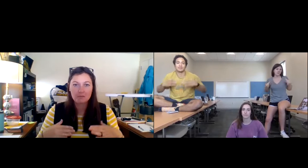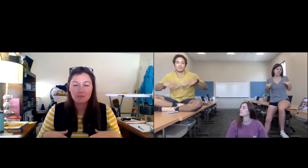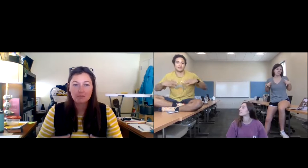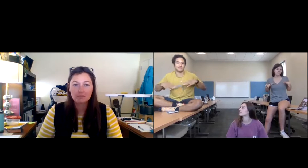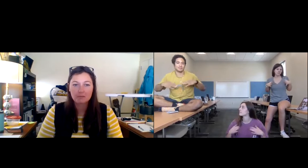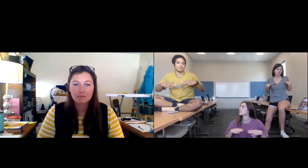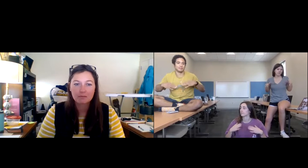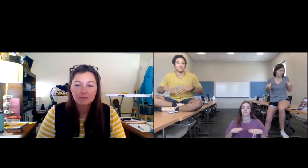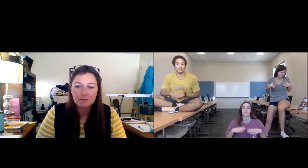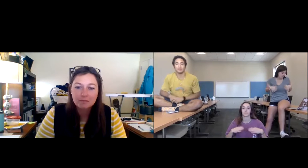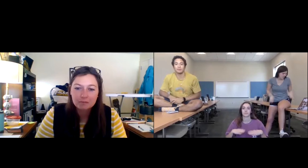then, yeah. there you go, perfect.